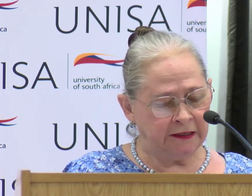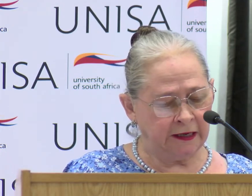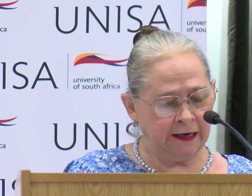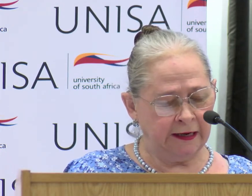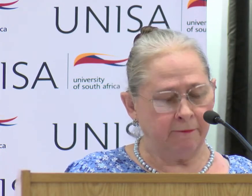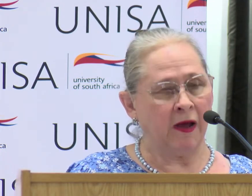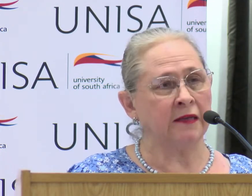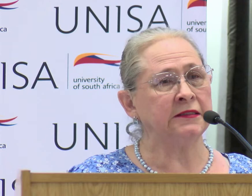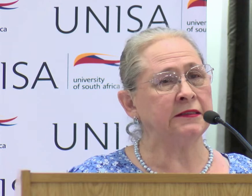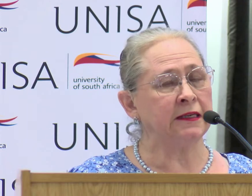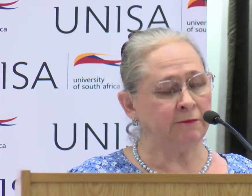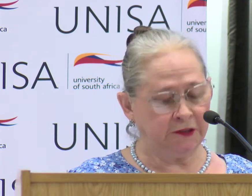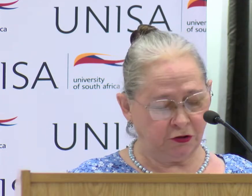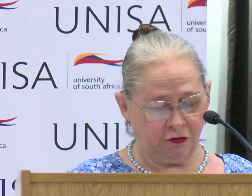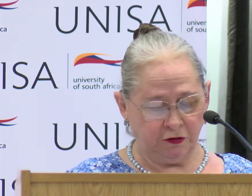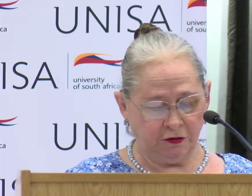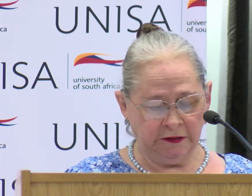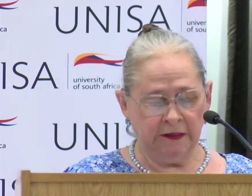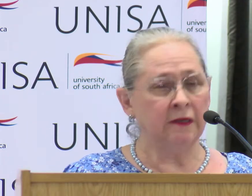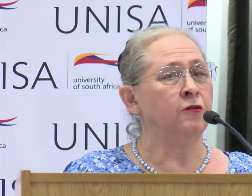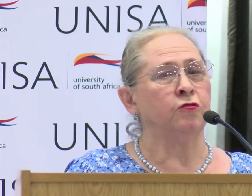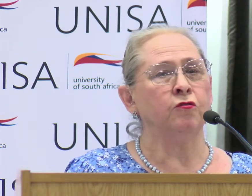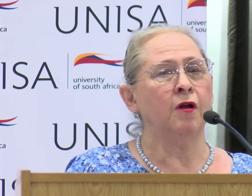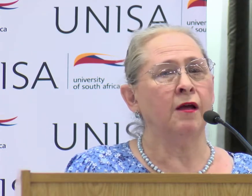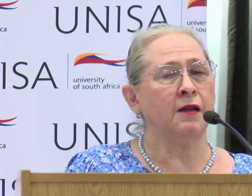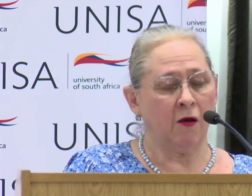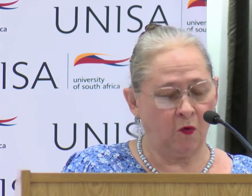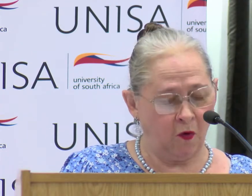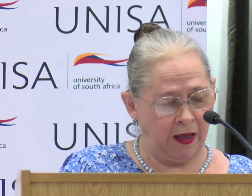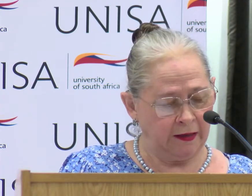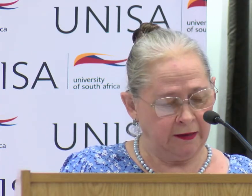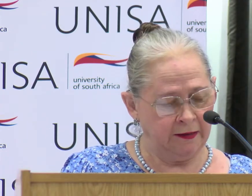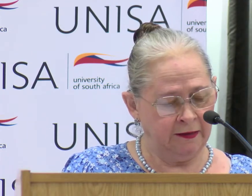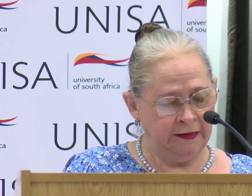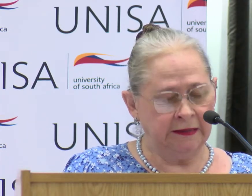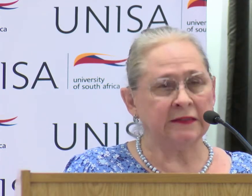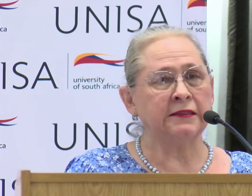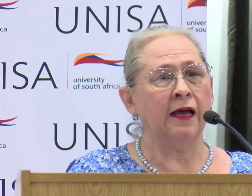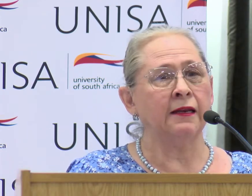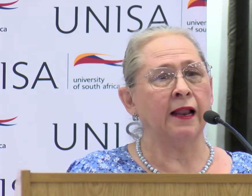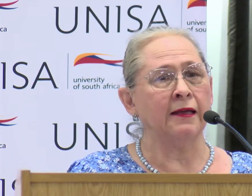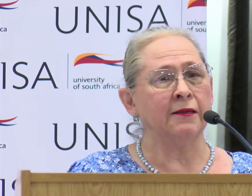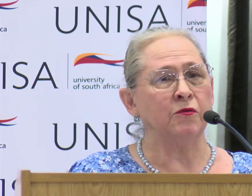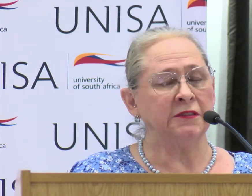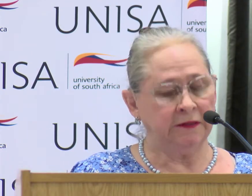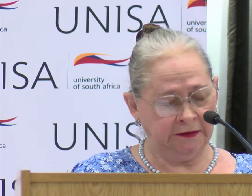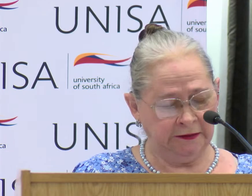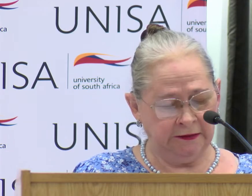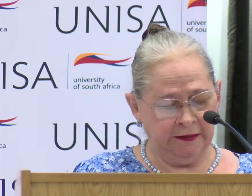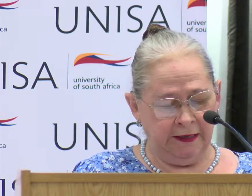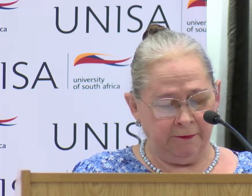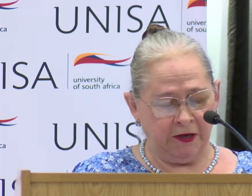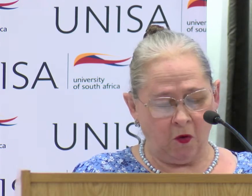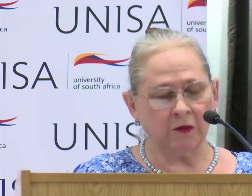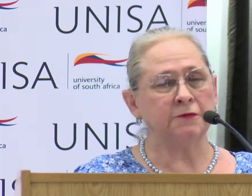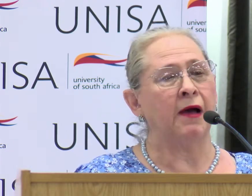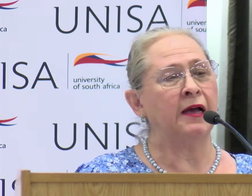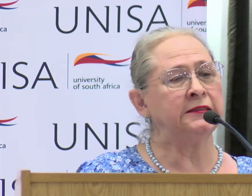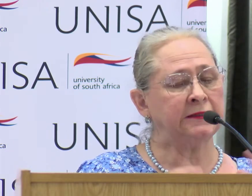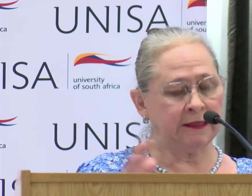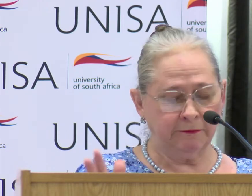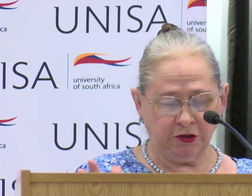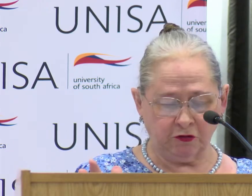Deaf children in mainstream school do not acquire sign language